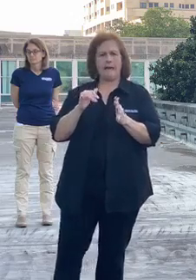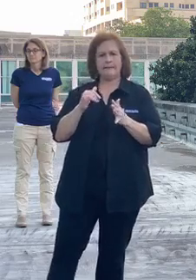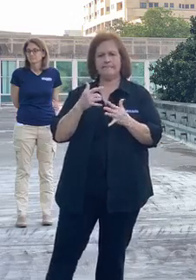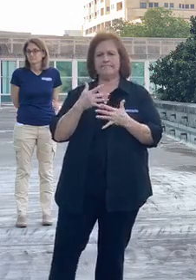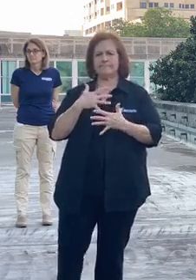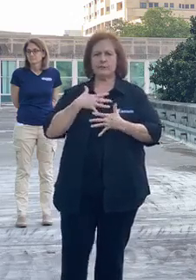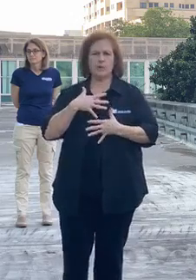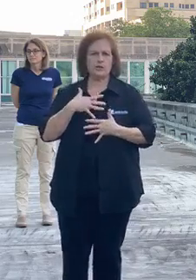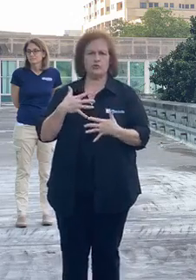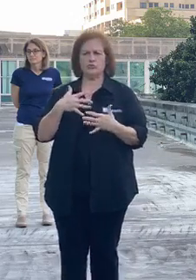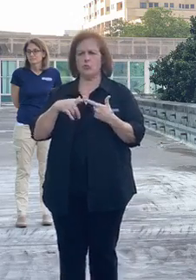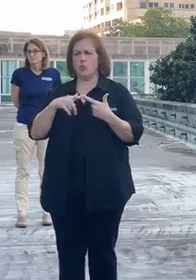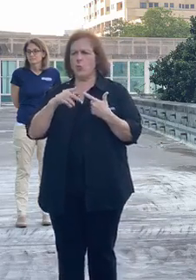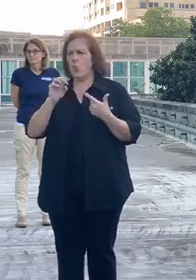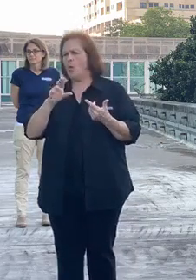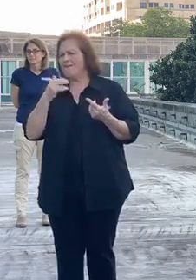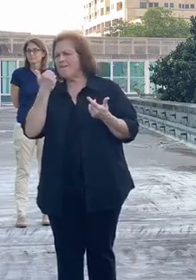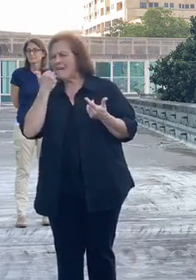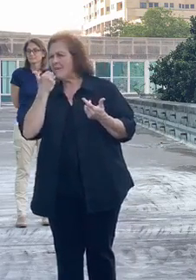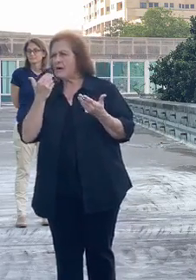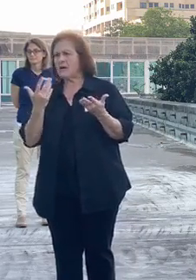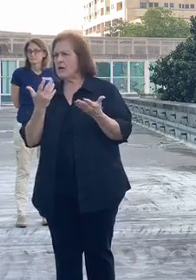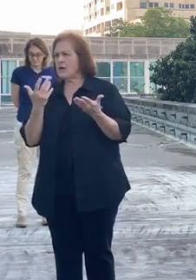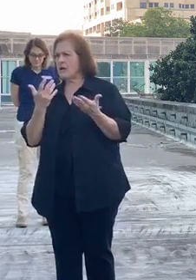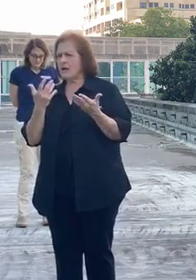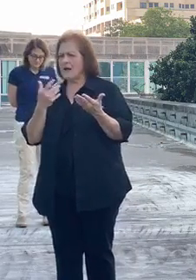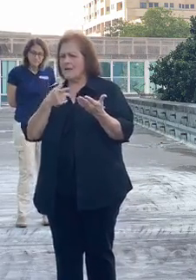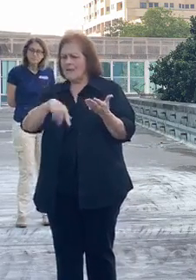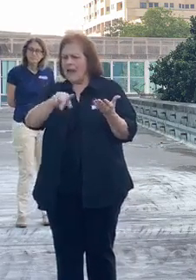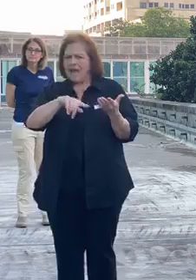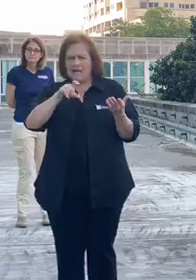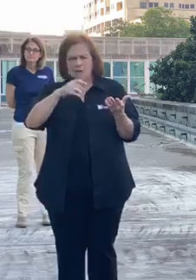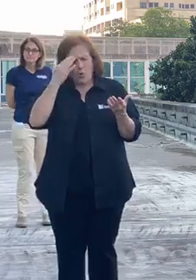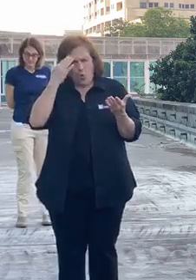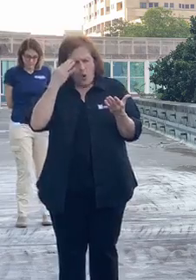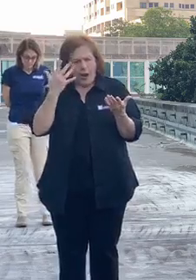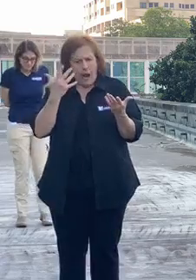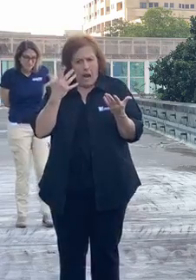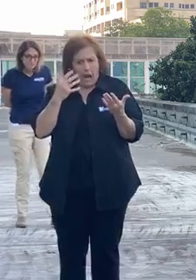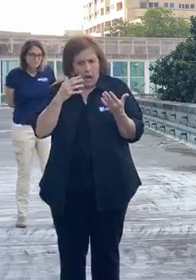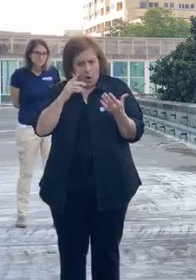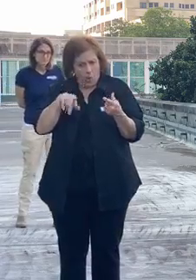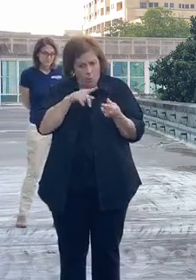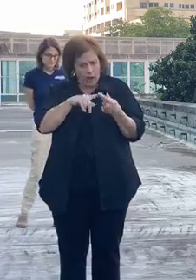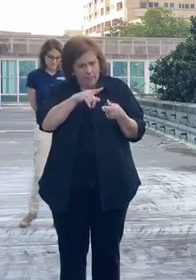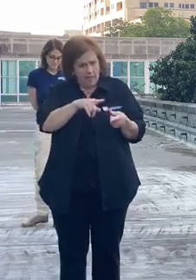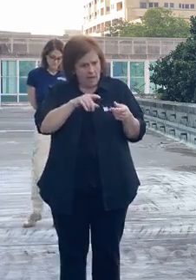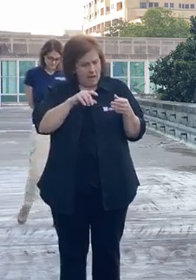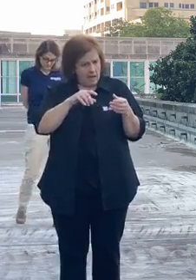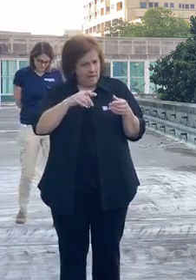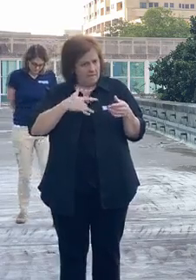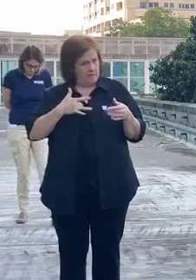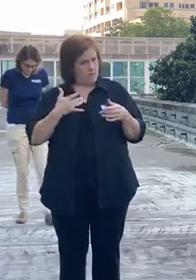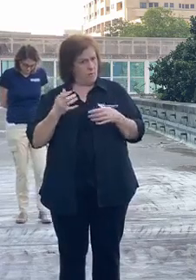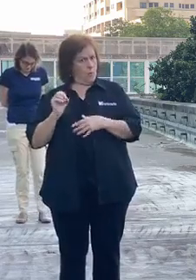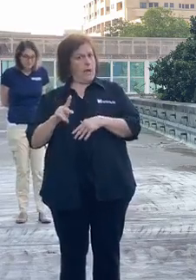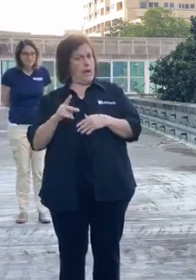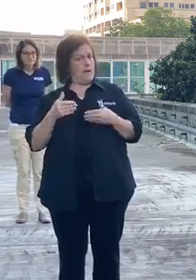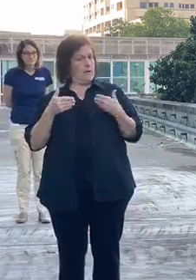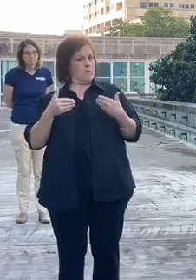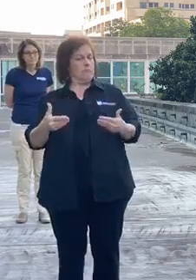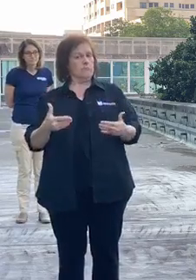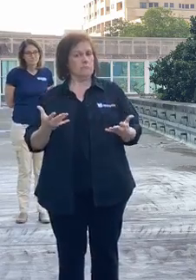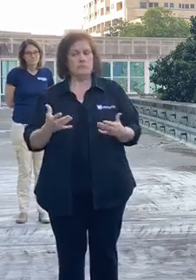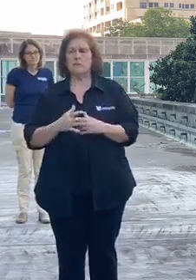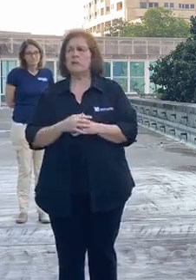respiration or fever or something like that. They need to know exactly how they can determine when they are free. Sure, and we'll have Dr. Vagno